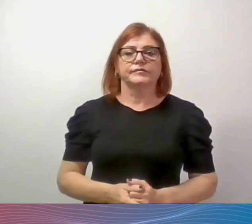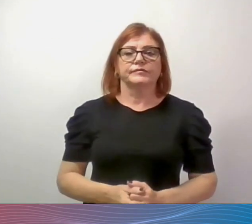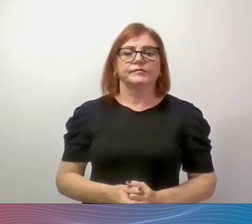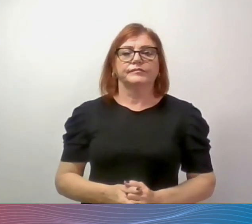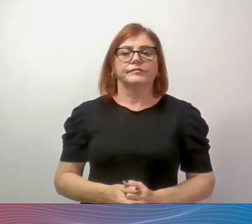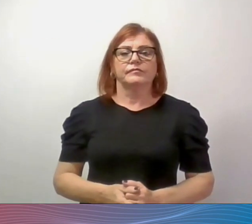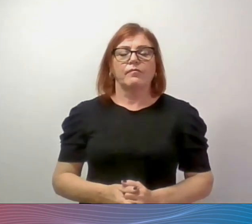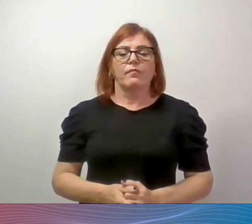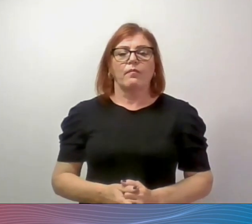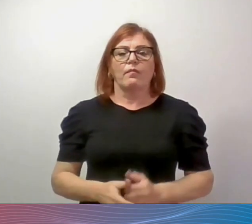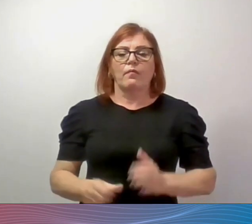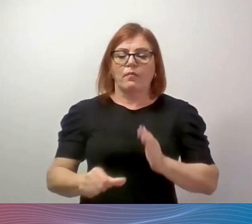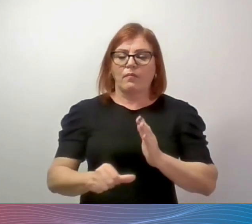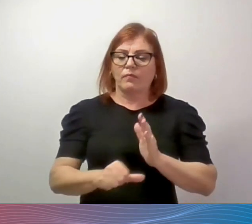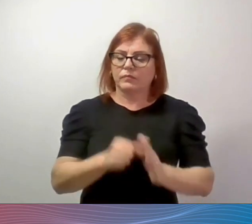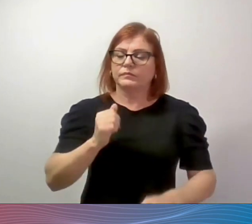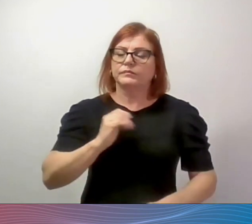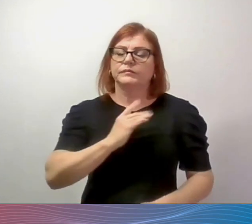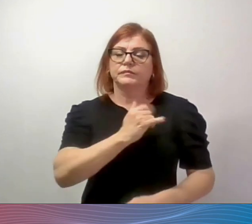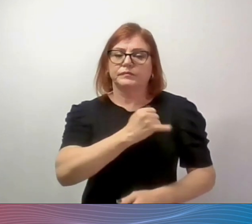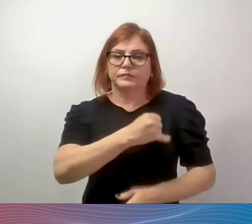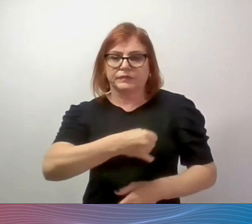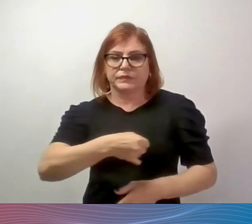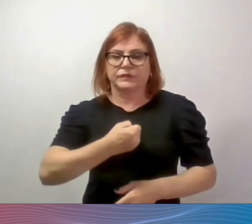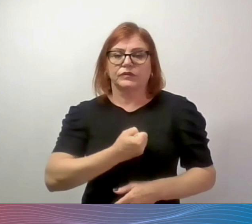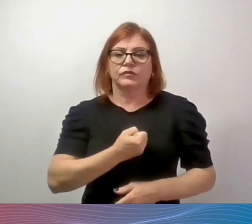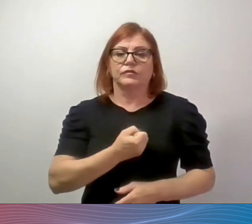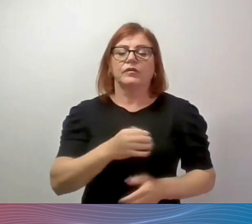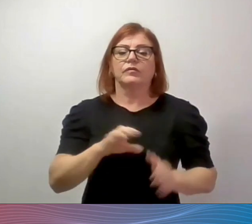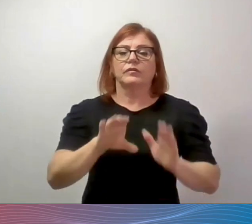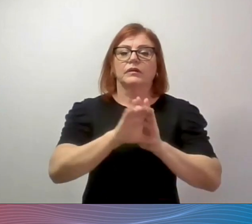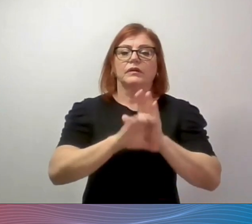1 João 2. 1 John chapter 2.